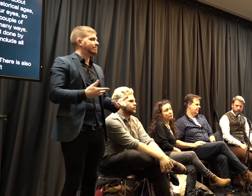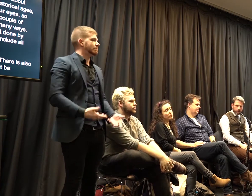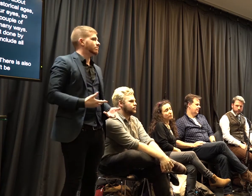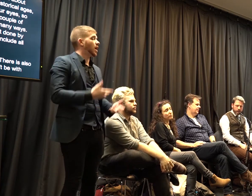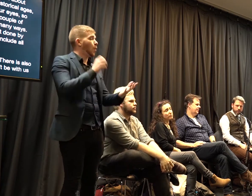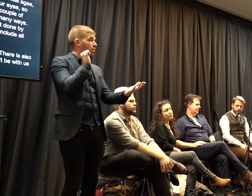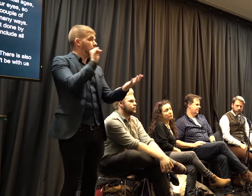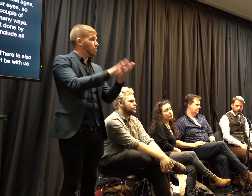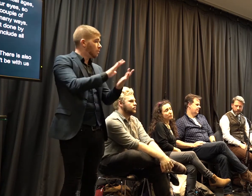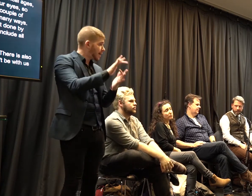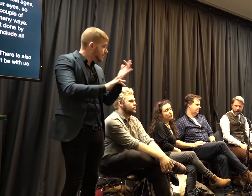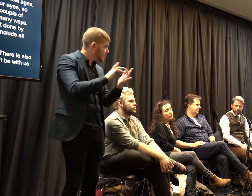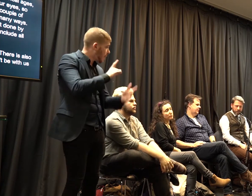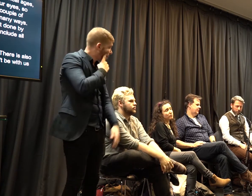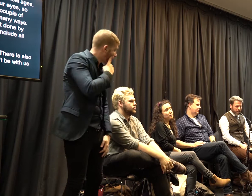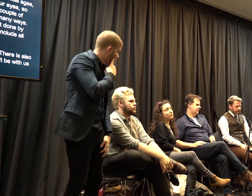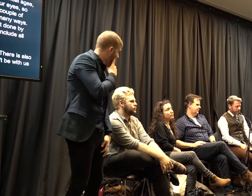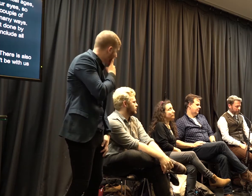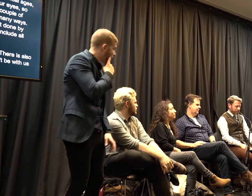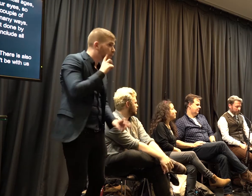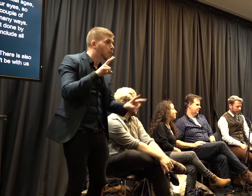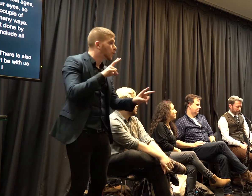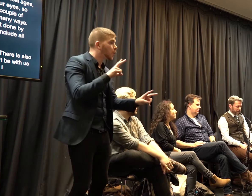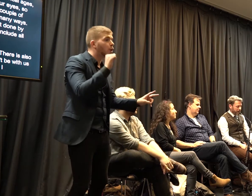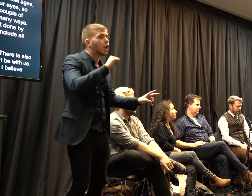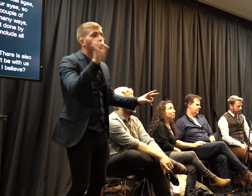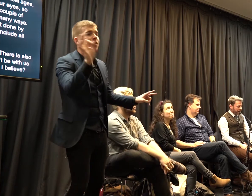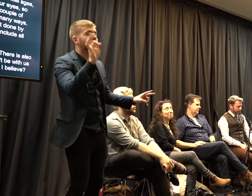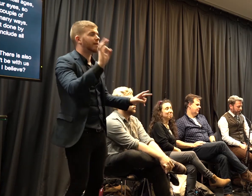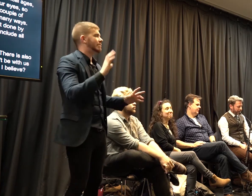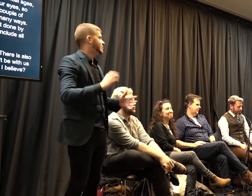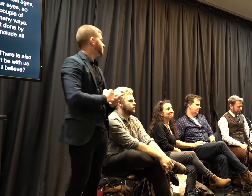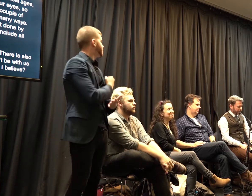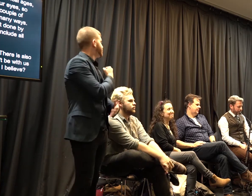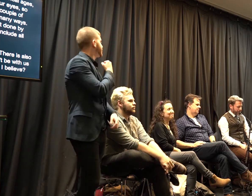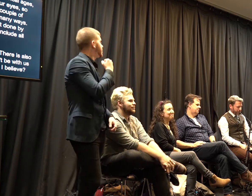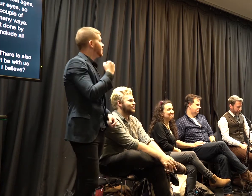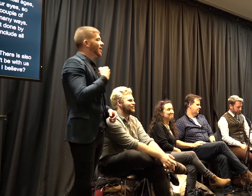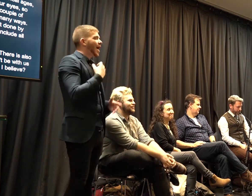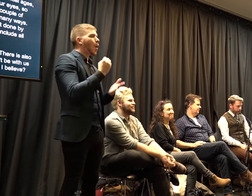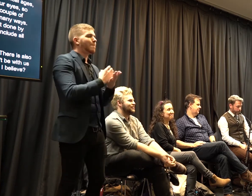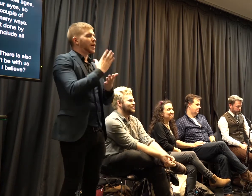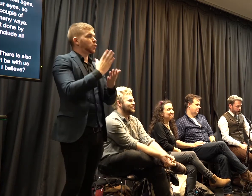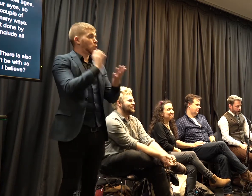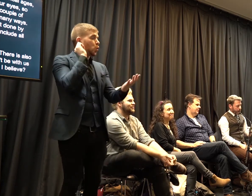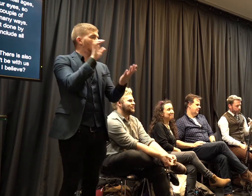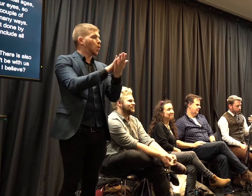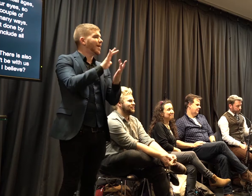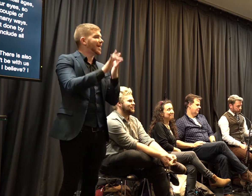on the internet, I believe. I'm looking around, no one's nodding at me. I shall make sure that happens